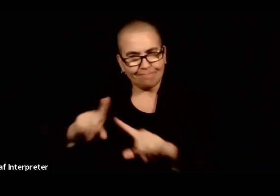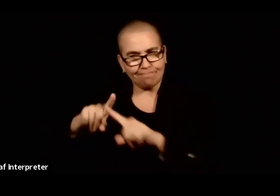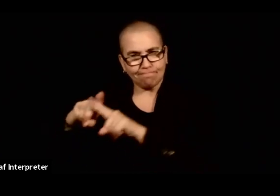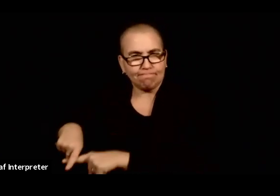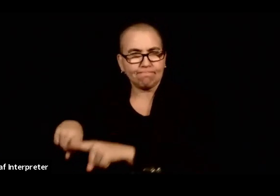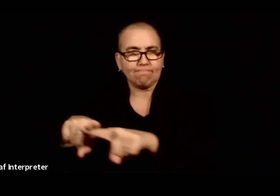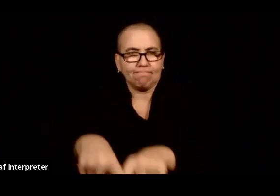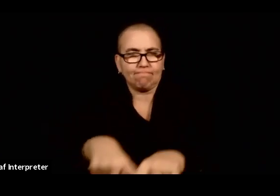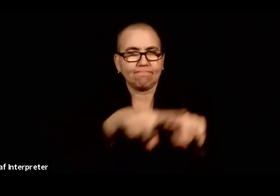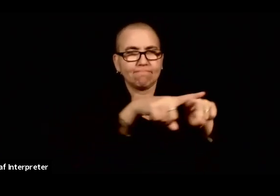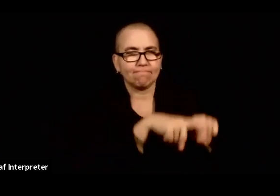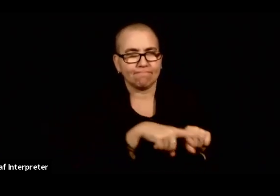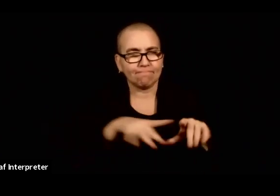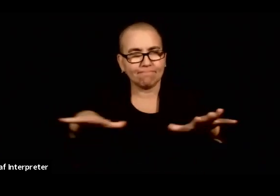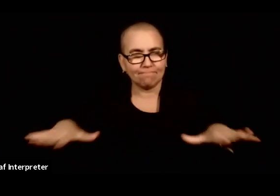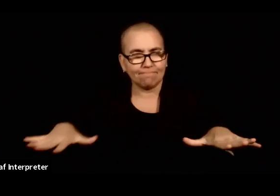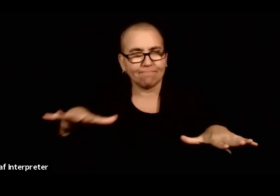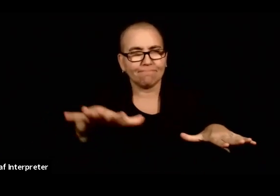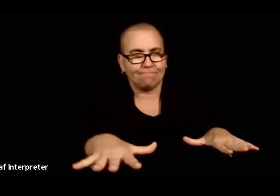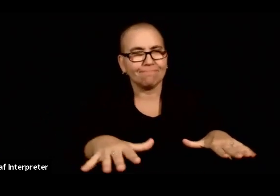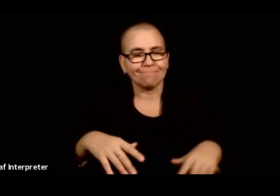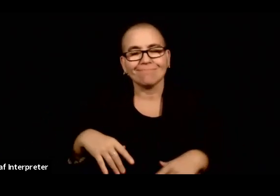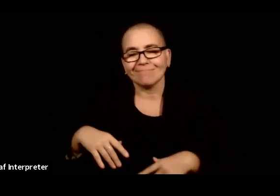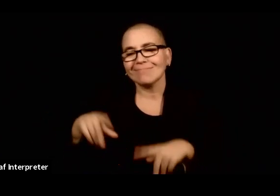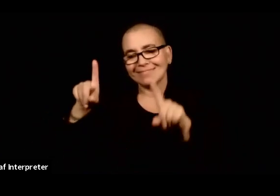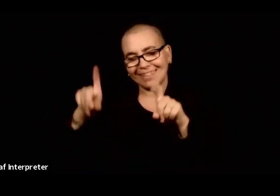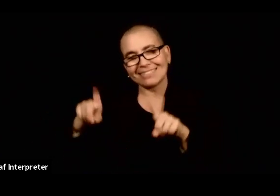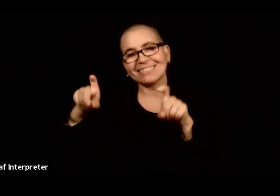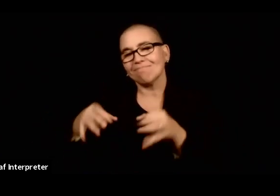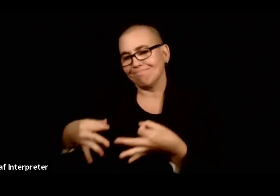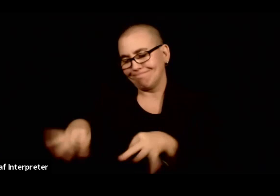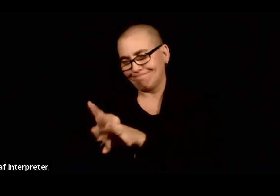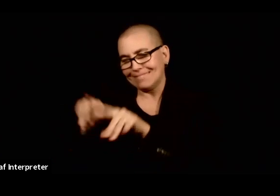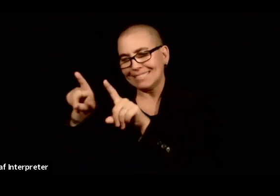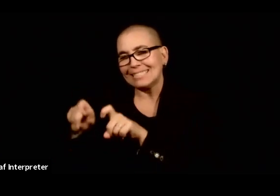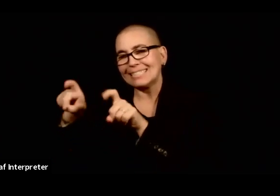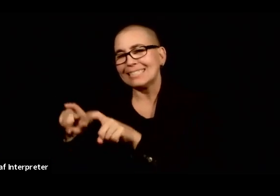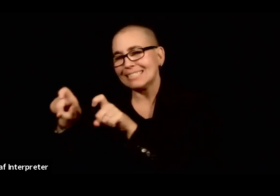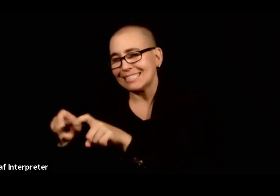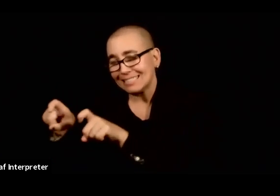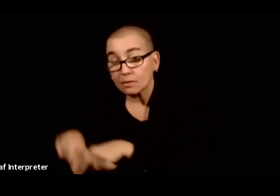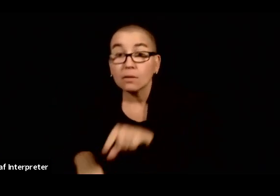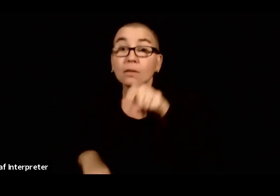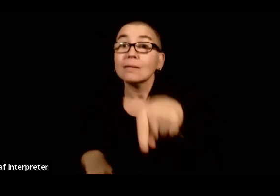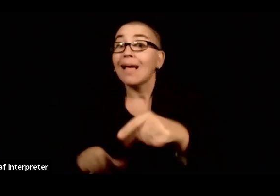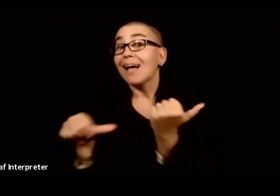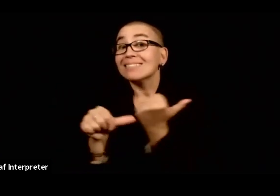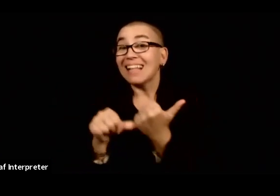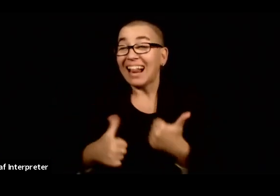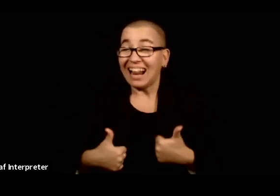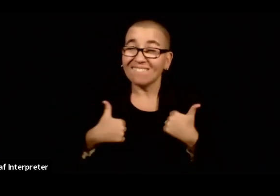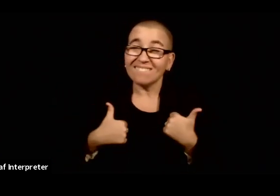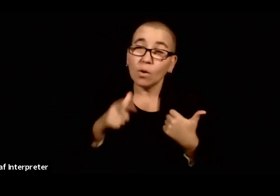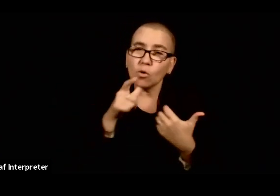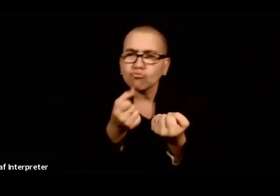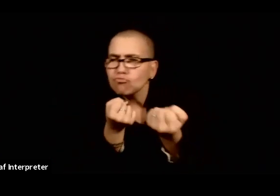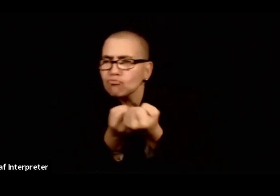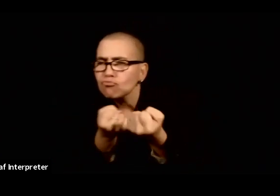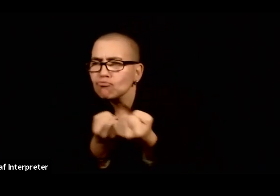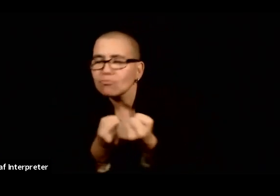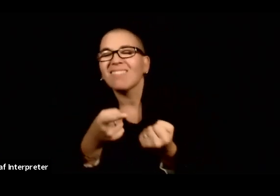testing. Assisted living type facility residents are still at high risk, so the facility-wide testing is recommended in